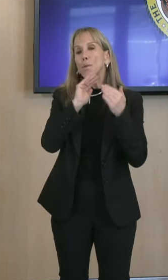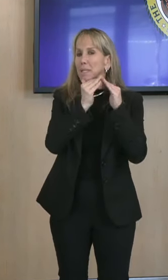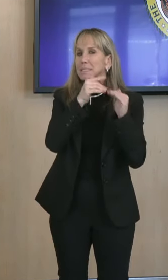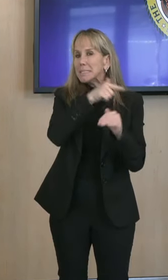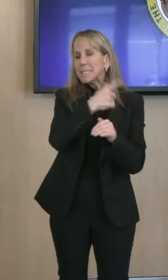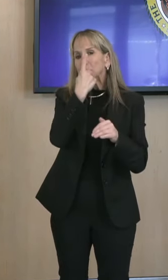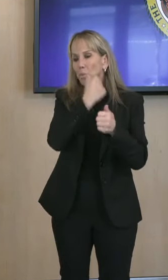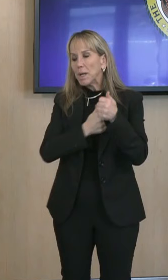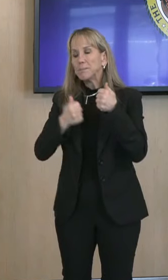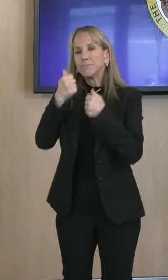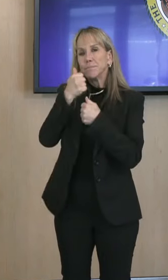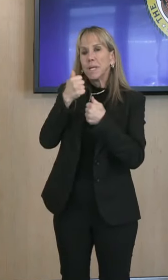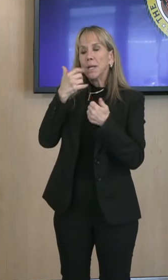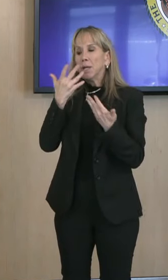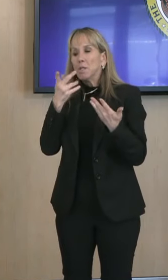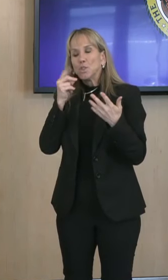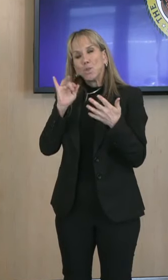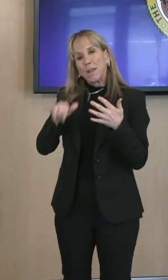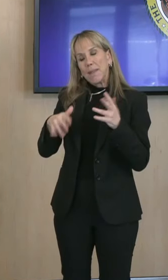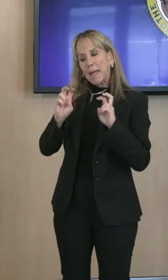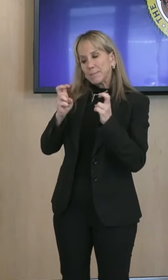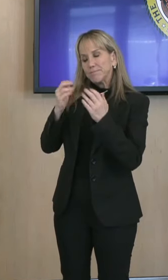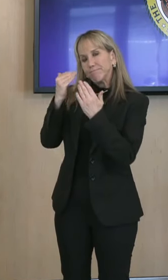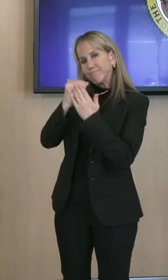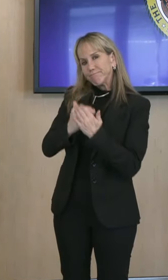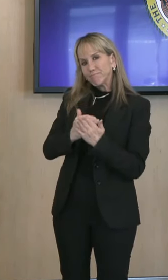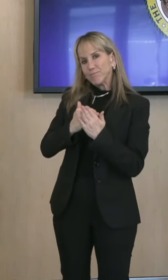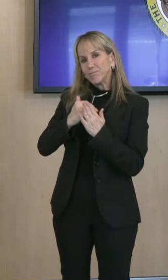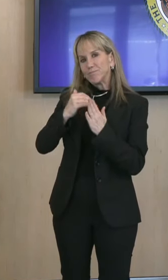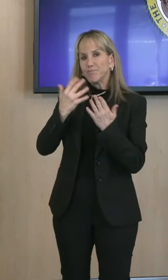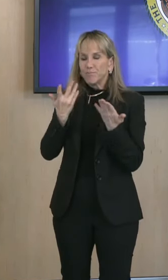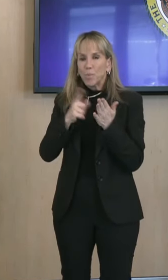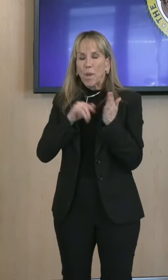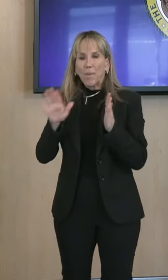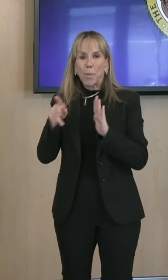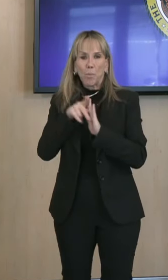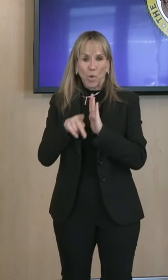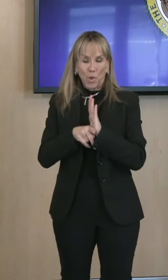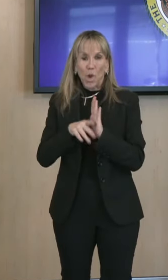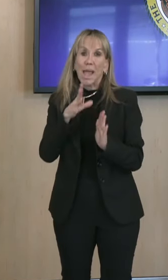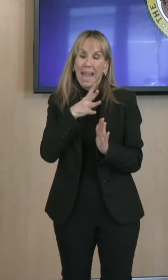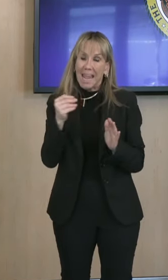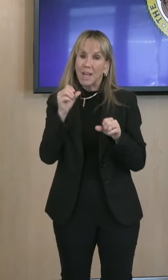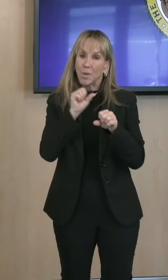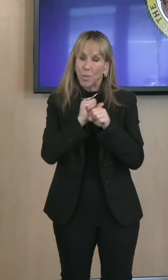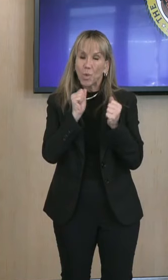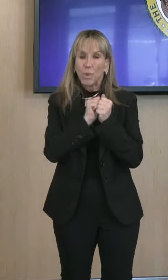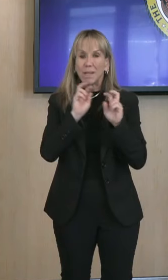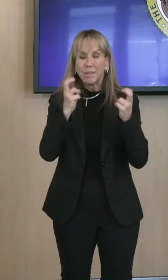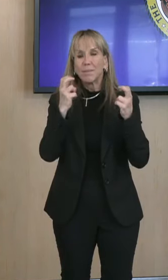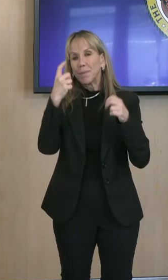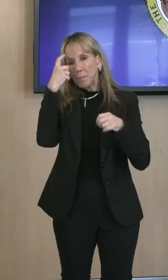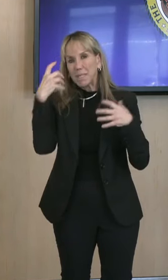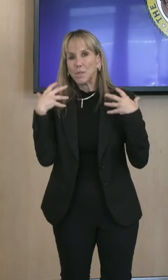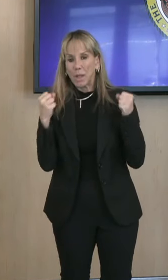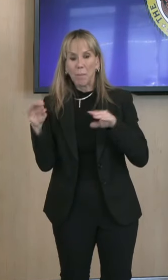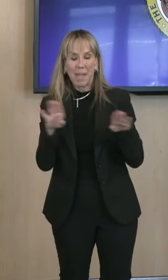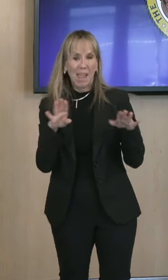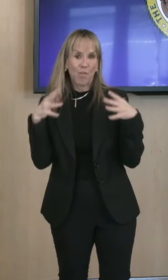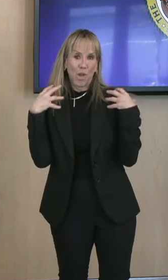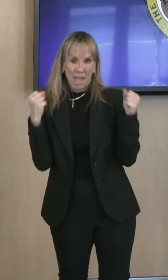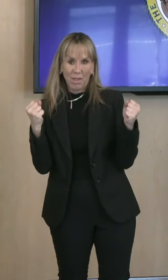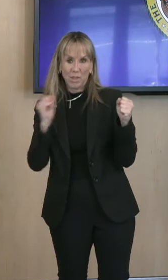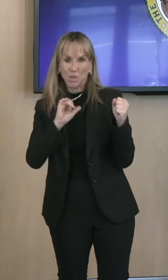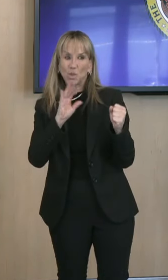in terms of the staffing around mental health, behavioral health, and other services. But it would be their news to share about how many people were moved in on